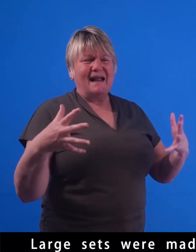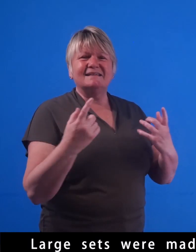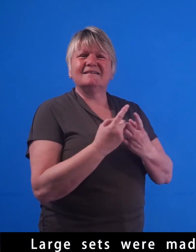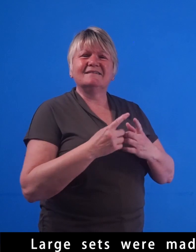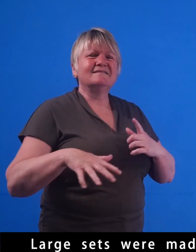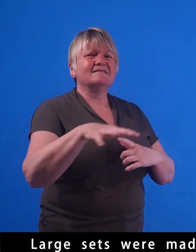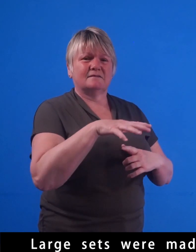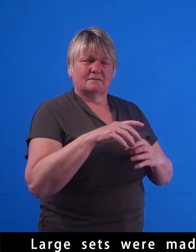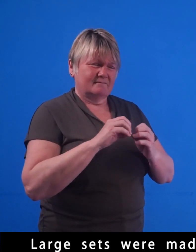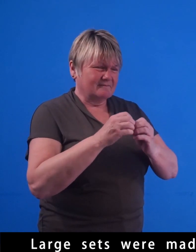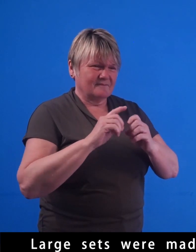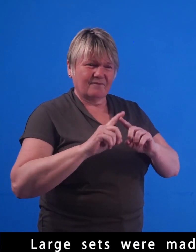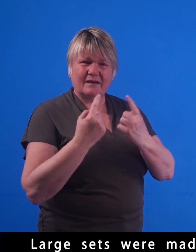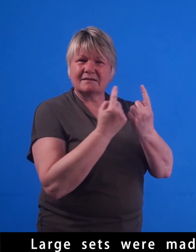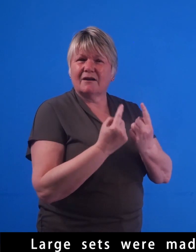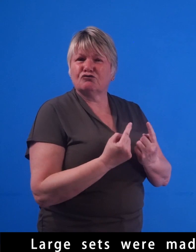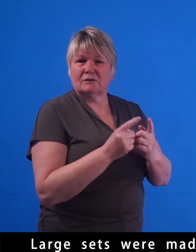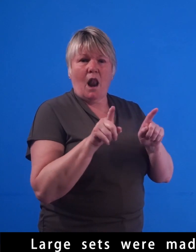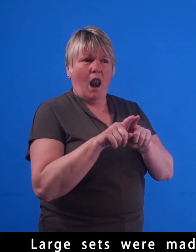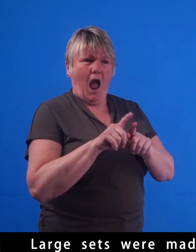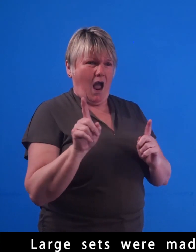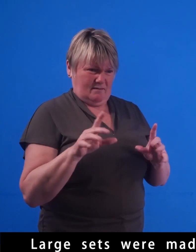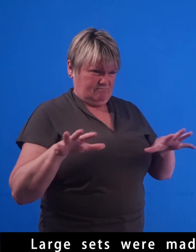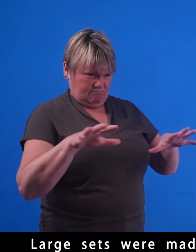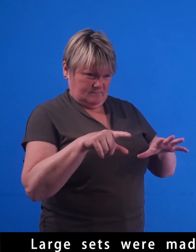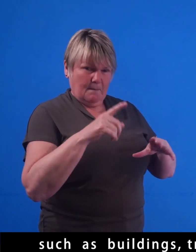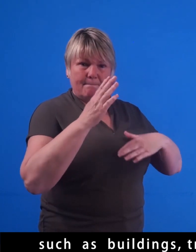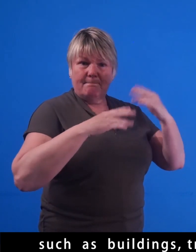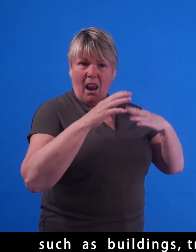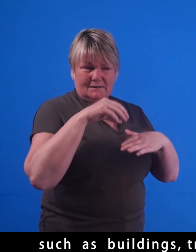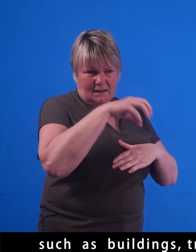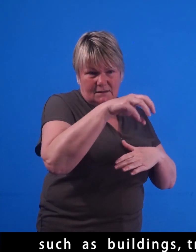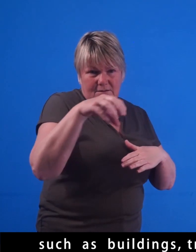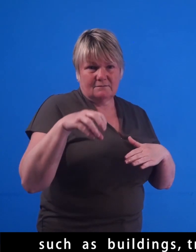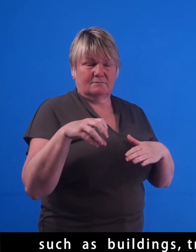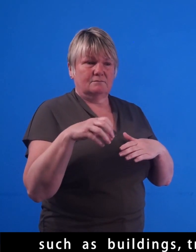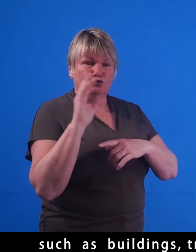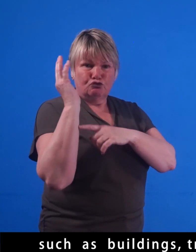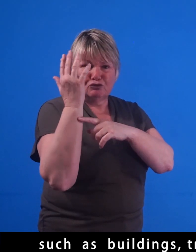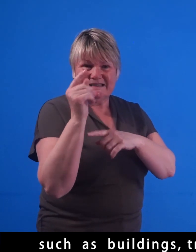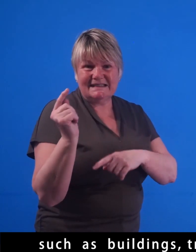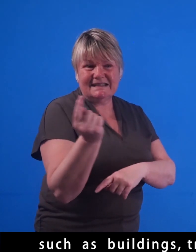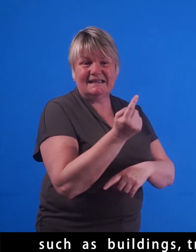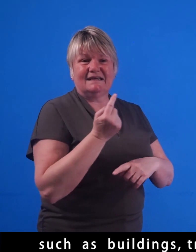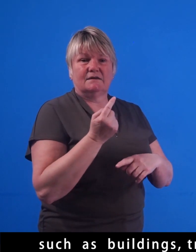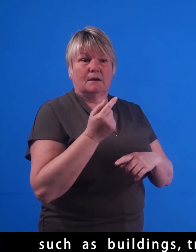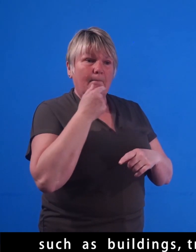Large sets were made with all sorts of accessories, such as buildings, trees, passengers,